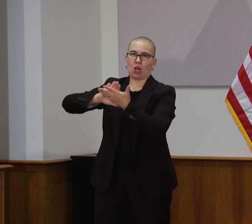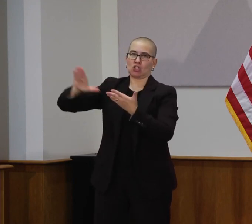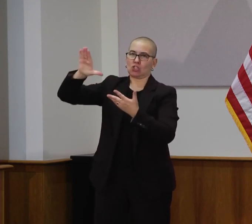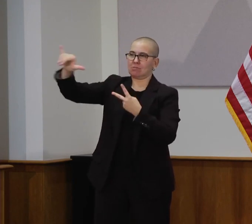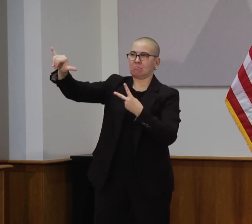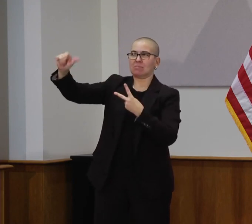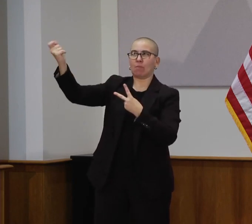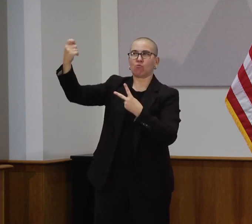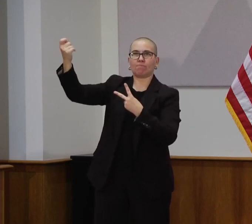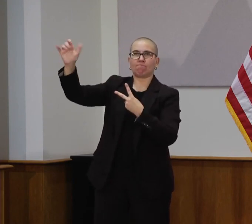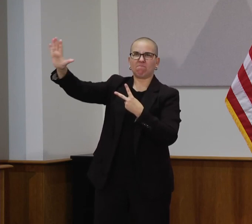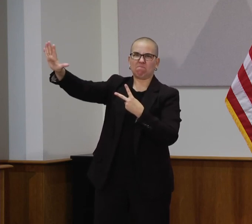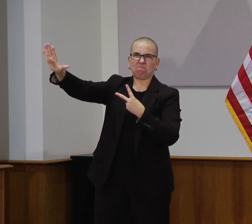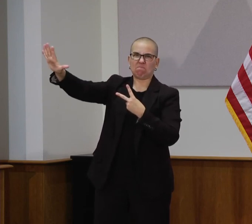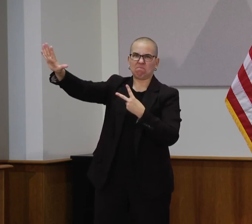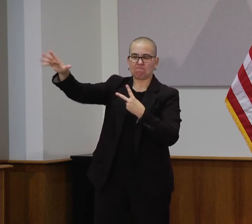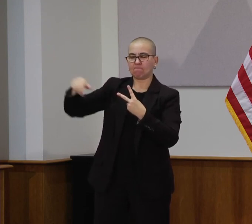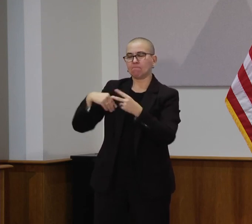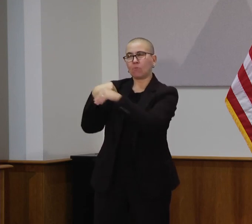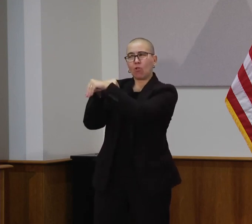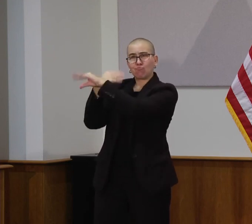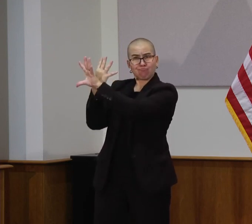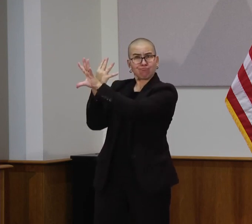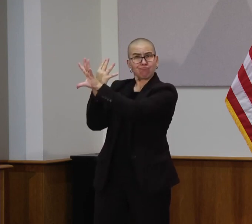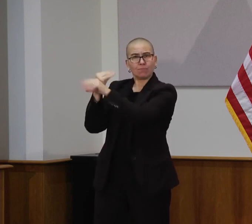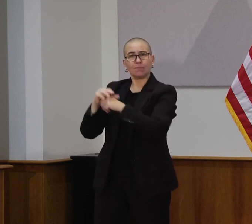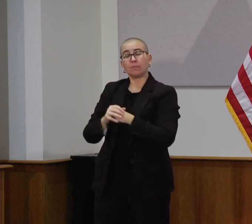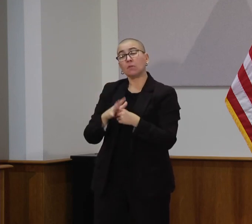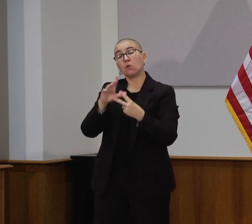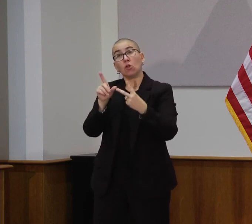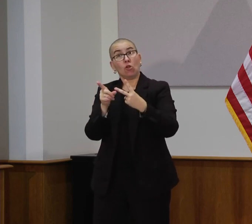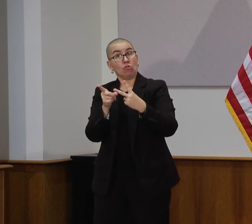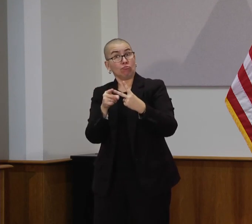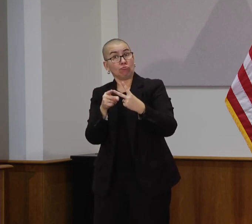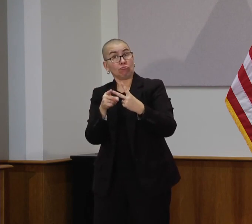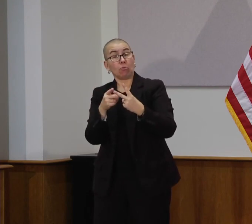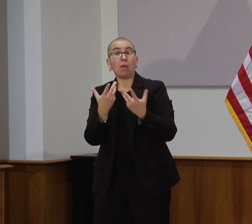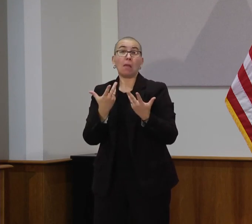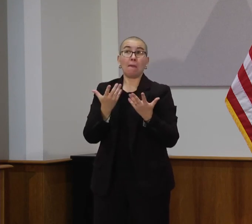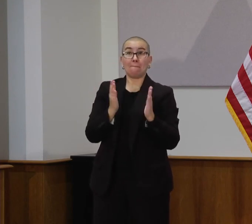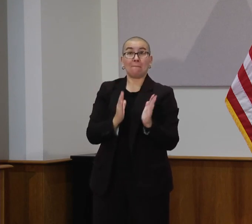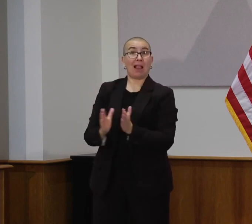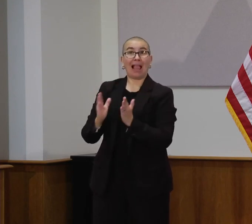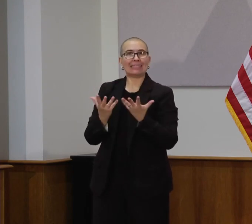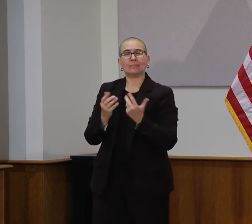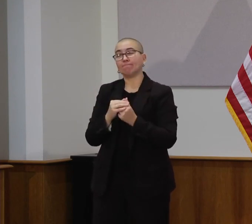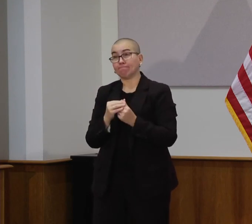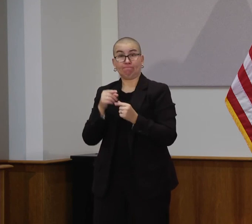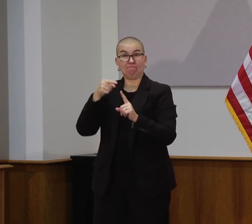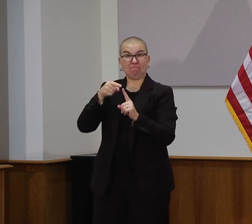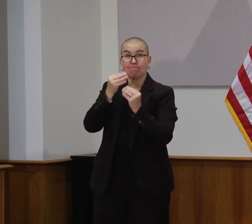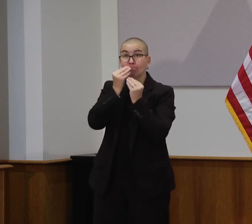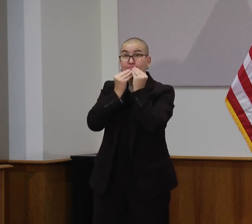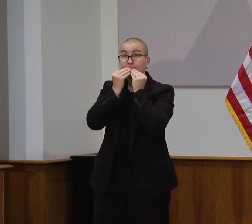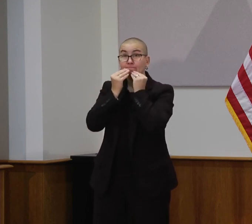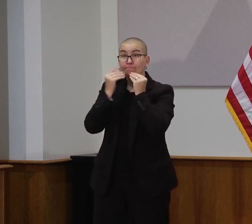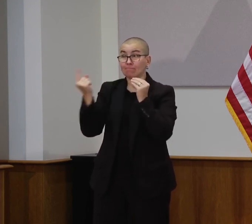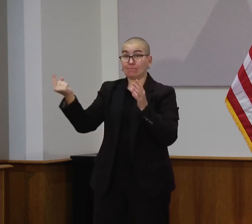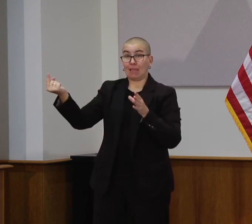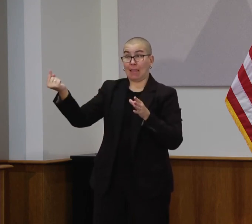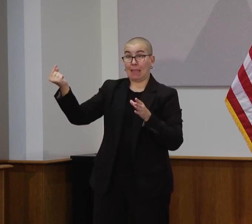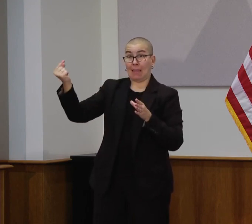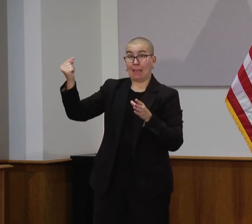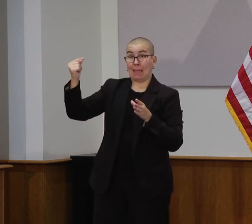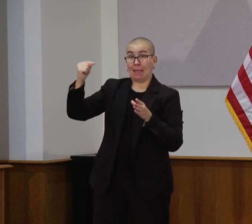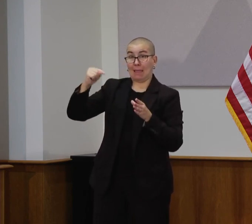and friends. Another option is to plan a dinner with just the people who live with you. If you're in a dorm and don't